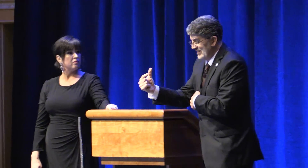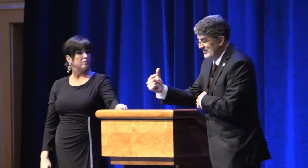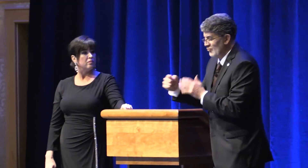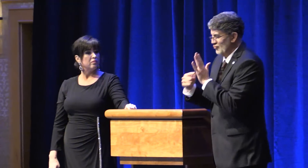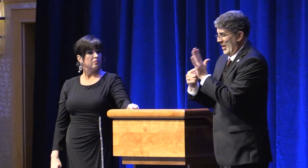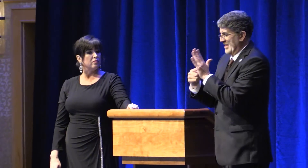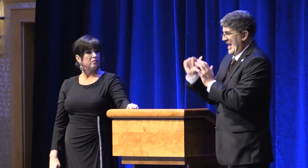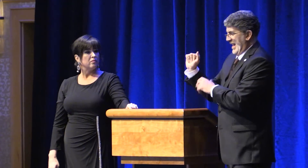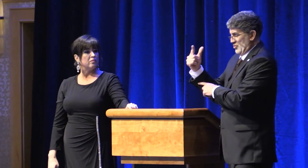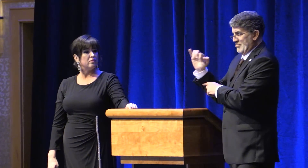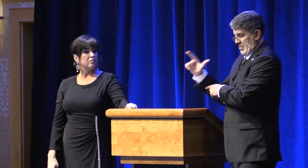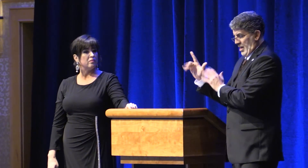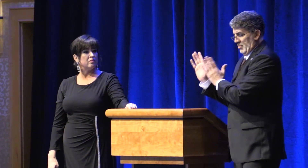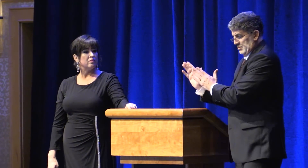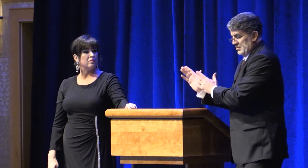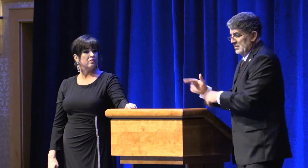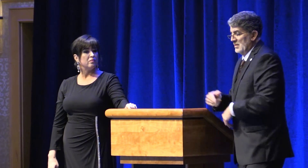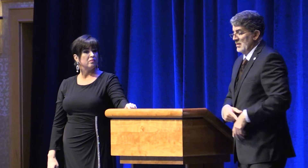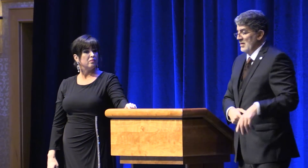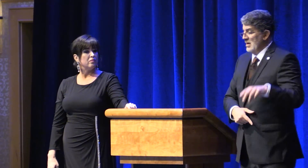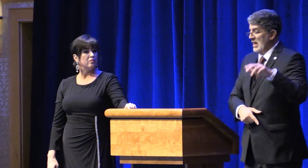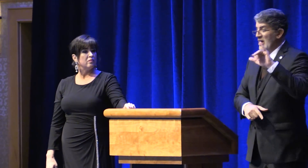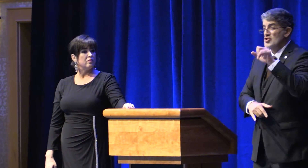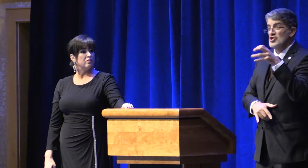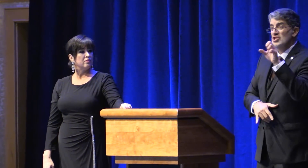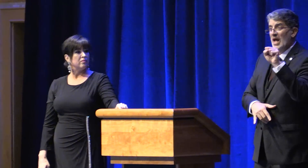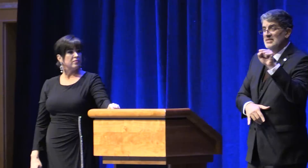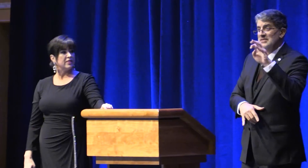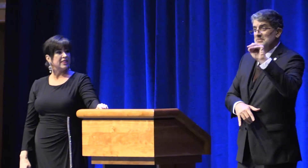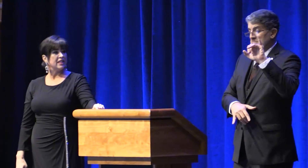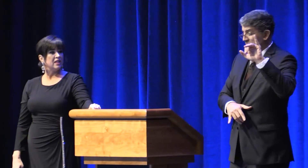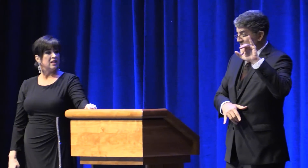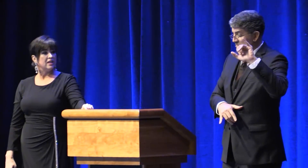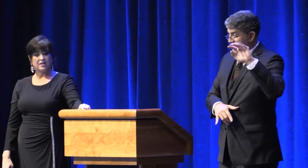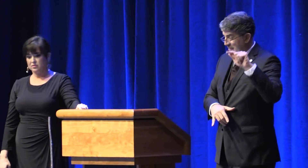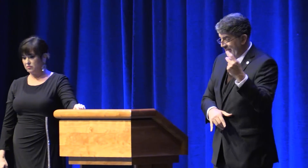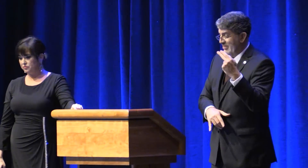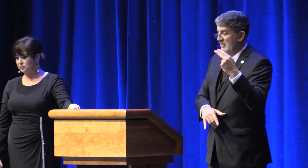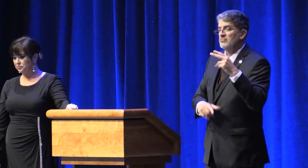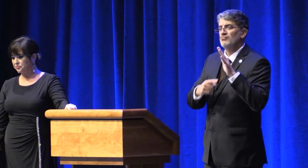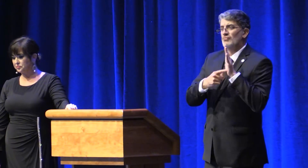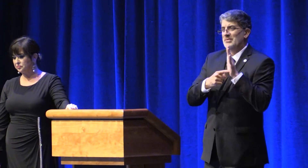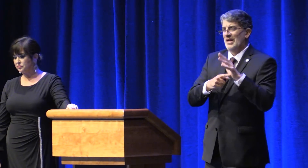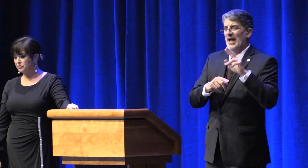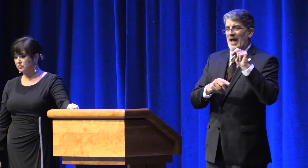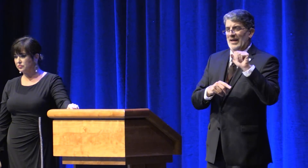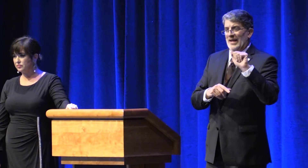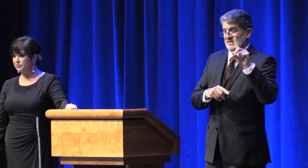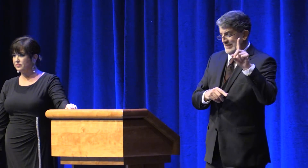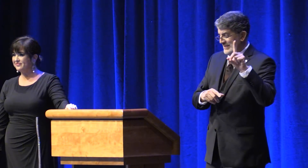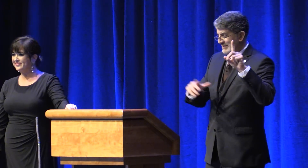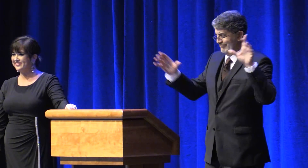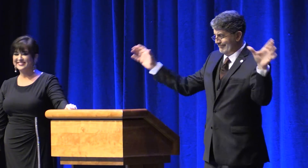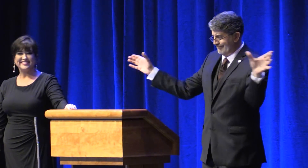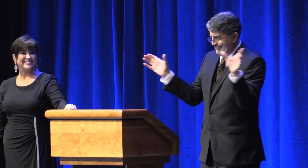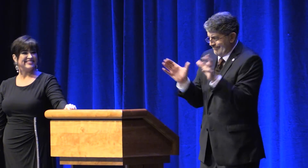Brunig representing A.G. Bell, and Jess Smith was representing